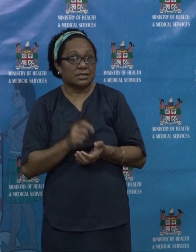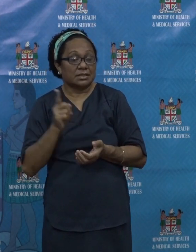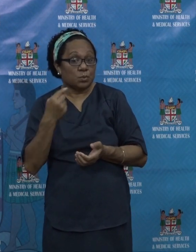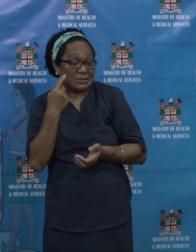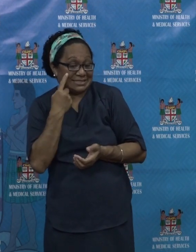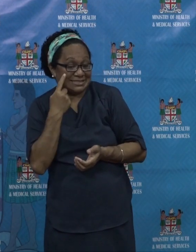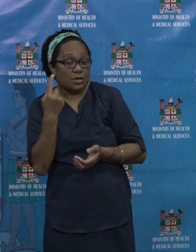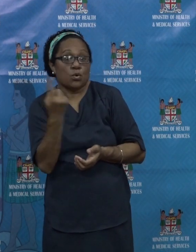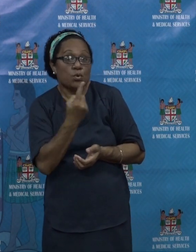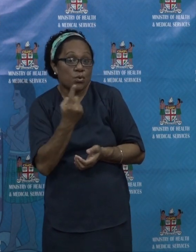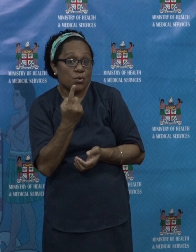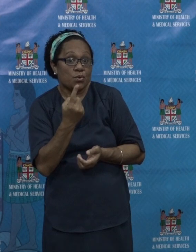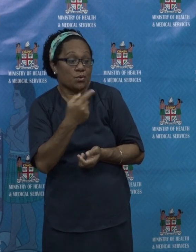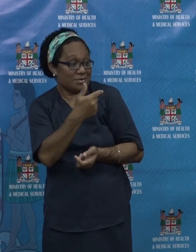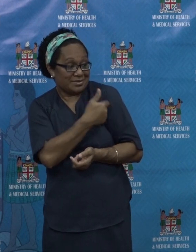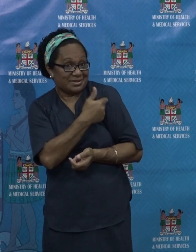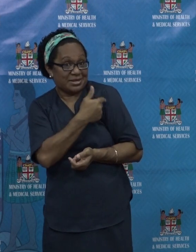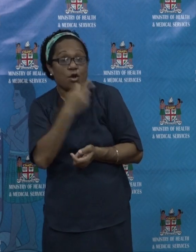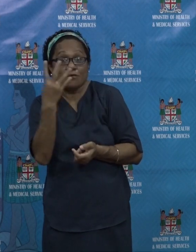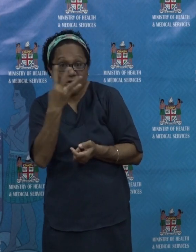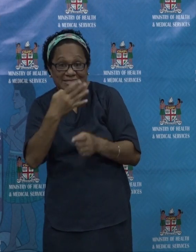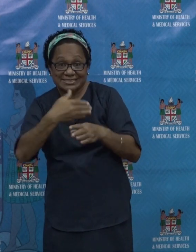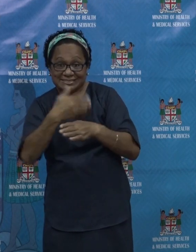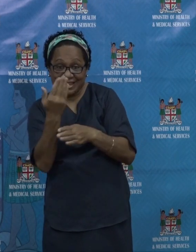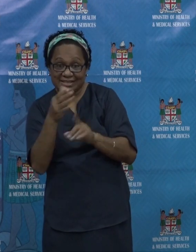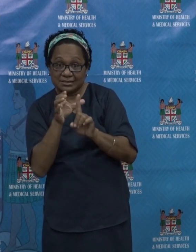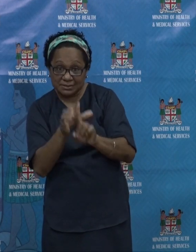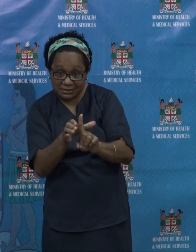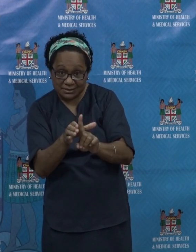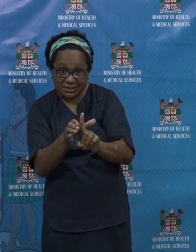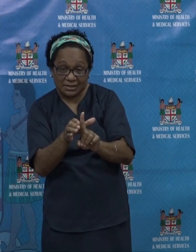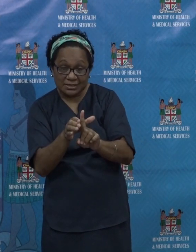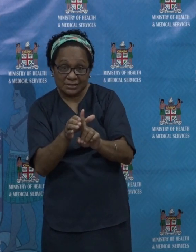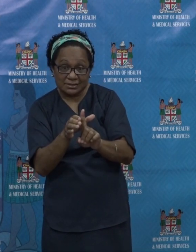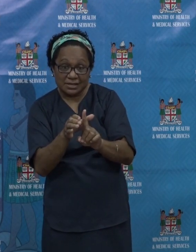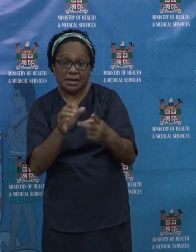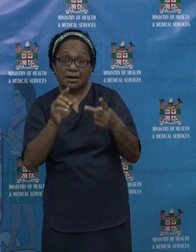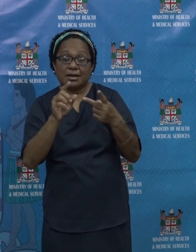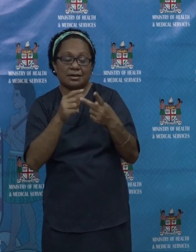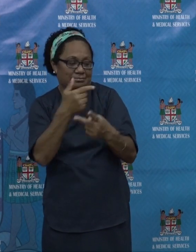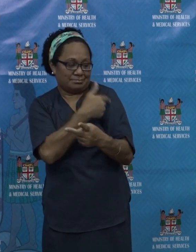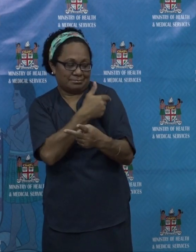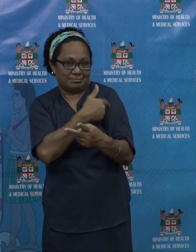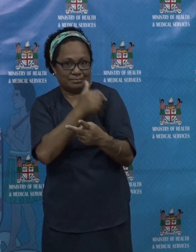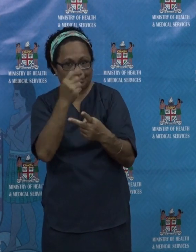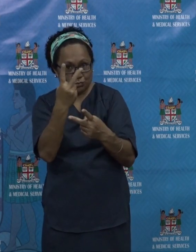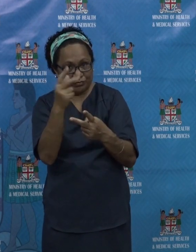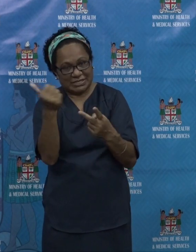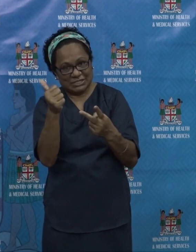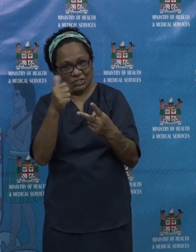approval will be given to those who have completed 14 days after the second dose of the vaccine.